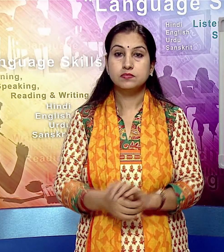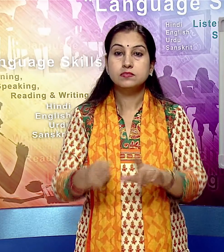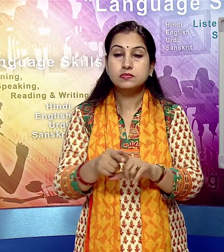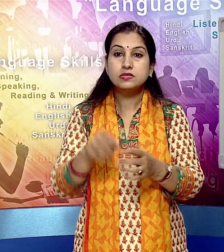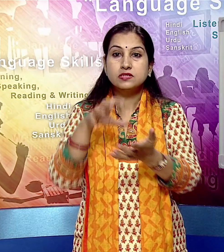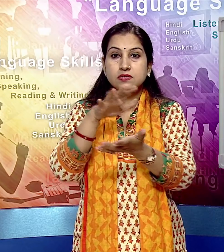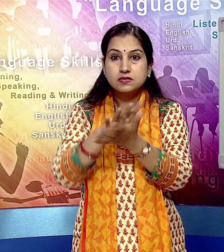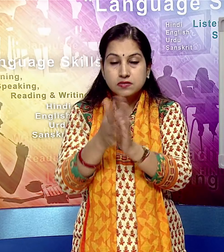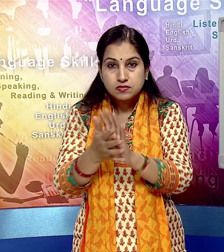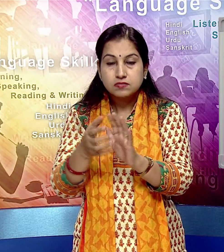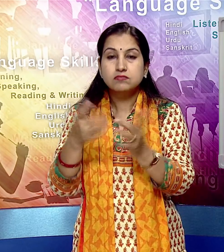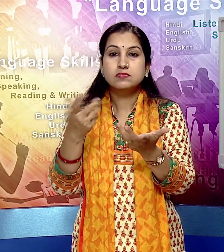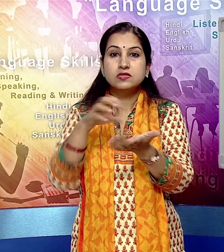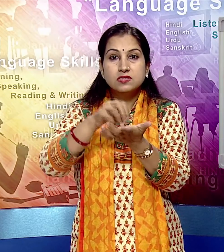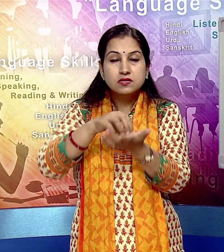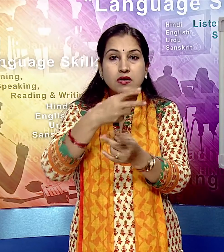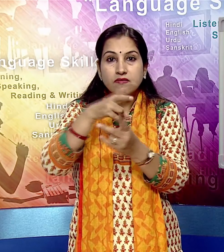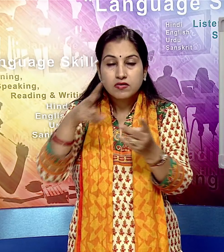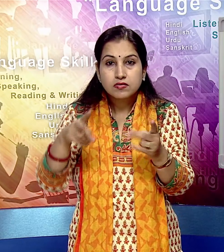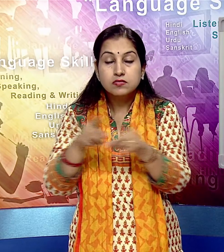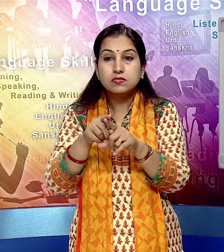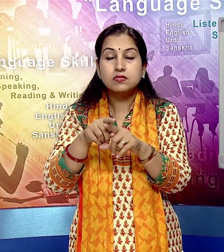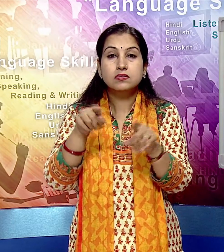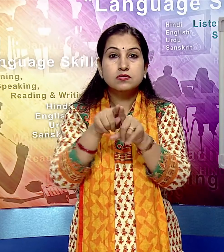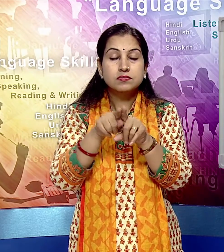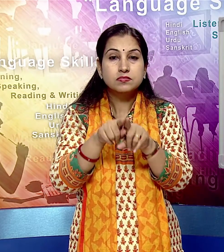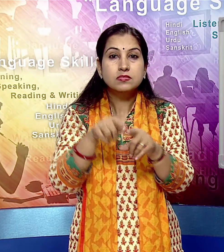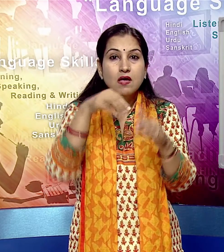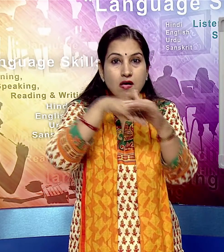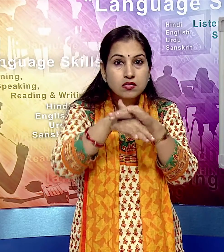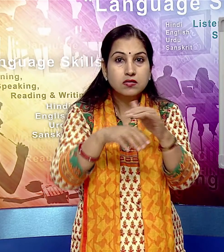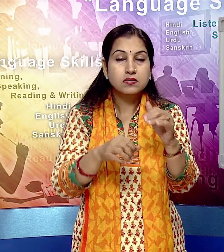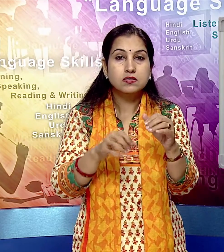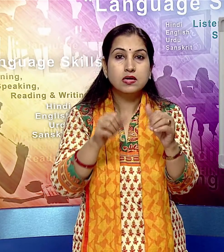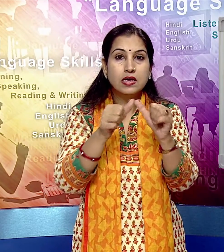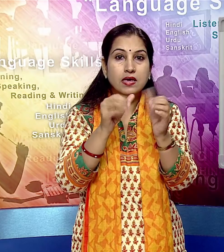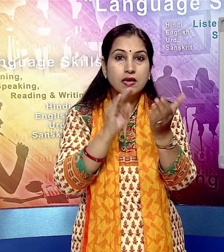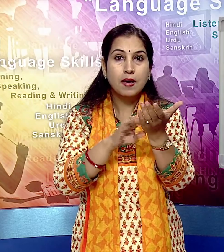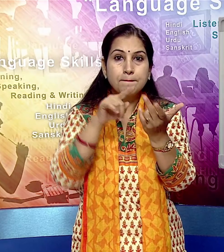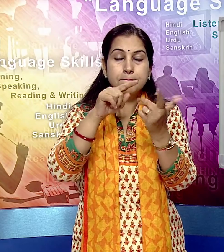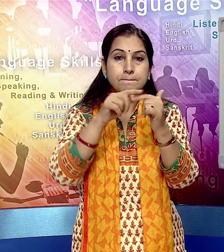Cereals lack a particular amino acid which is high in pulses,